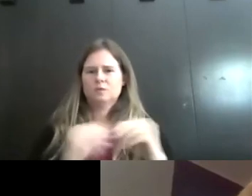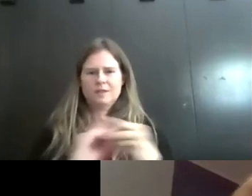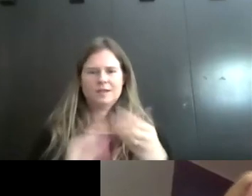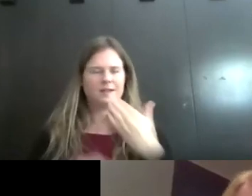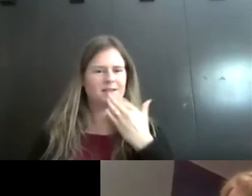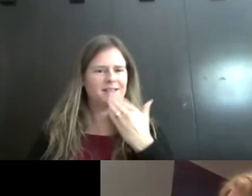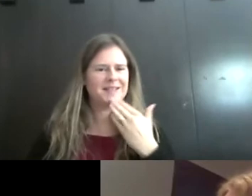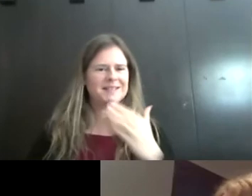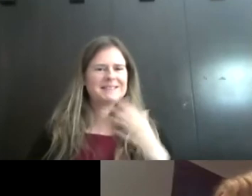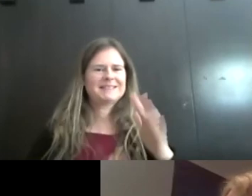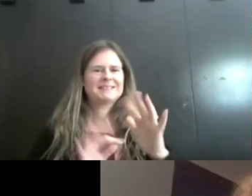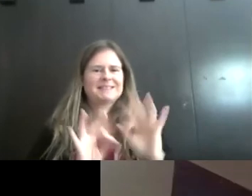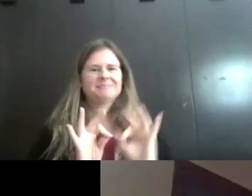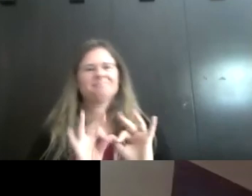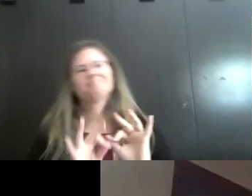us.